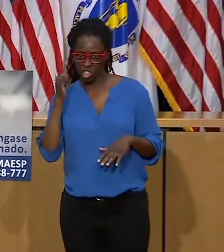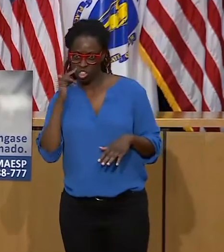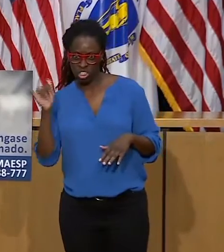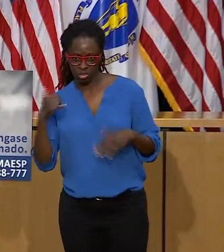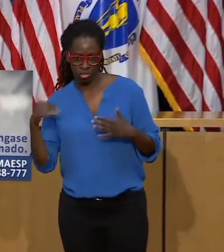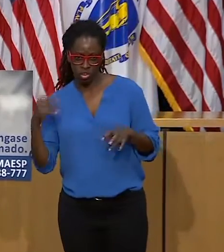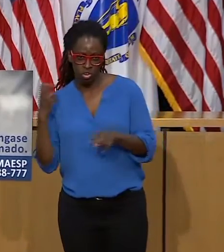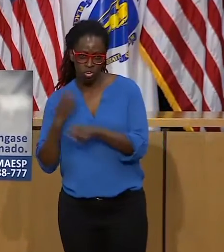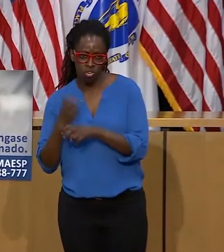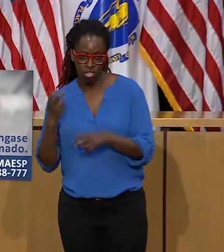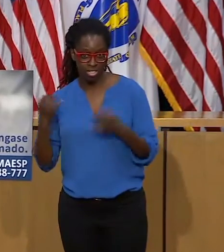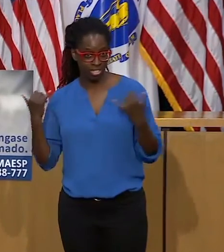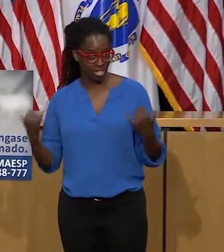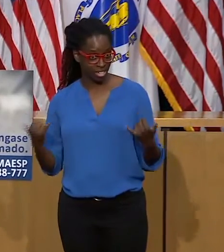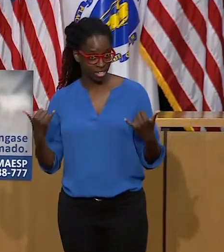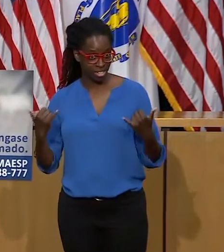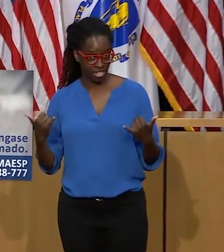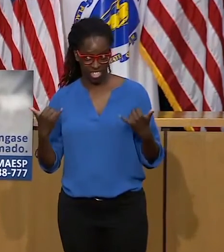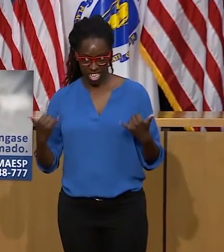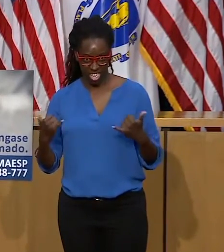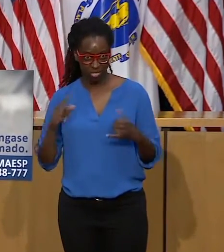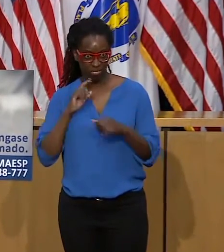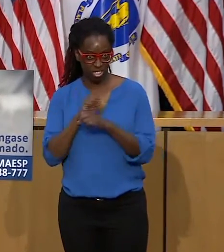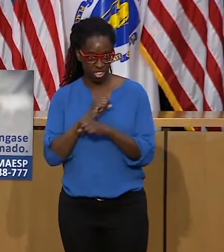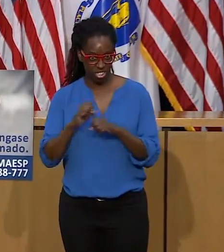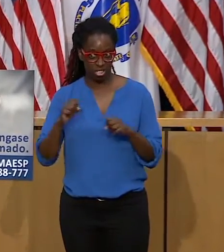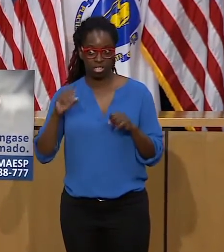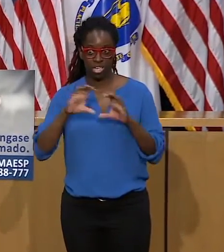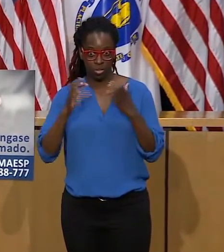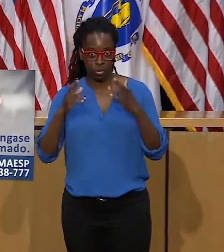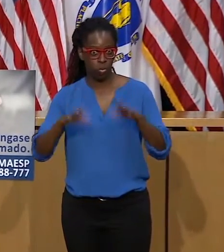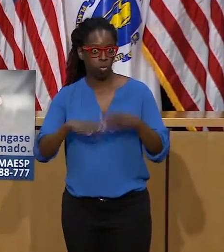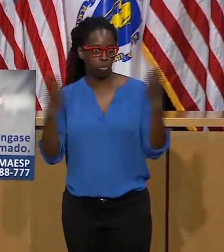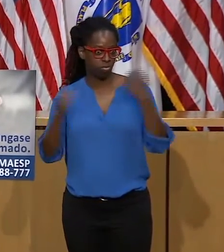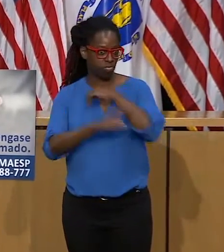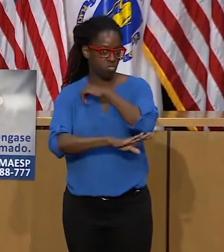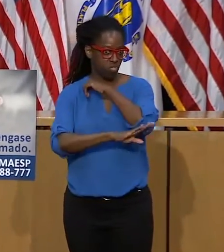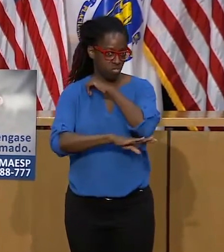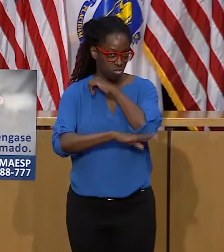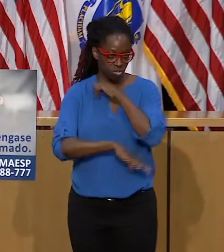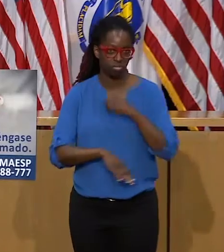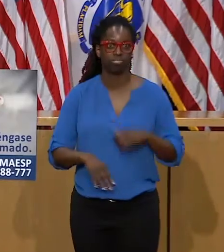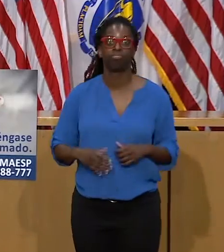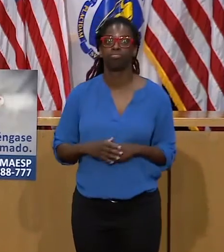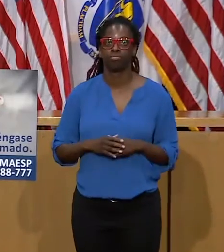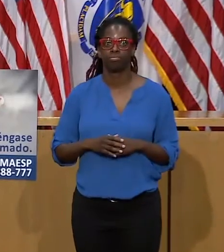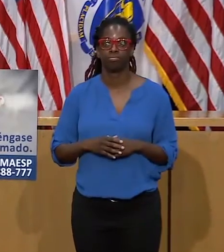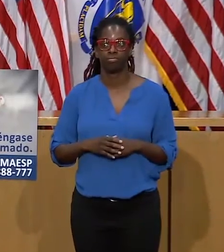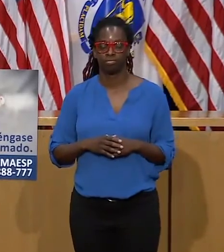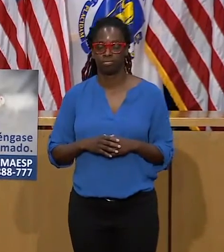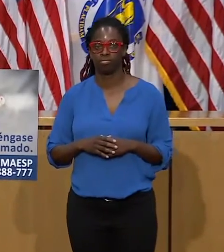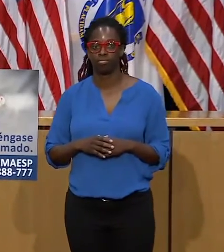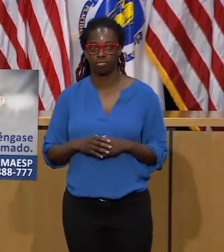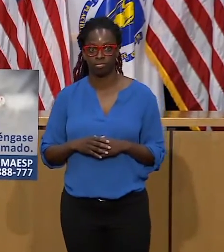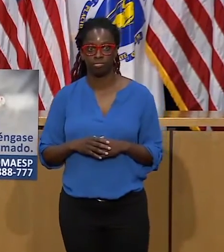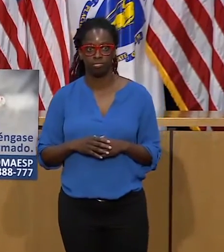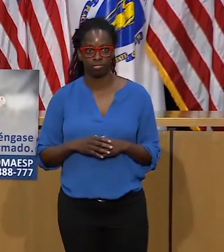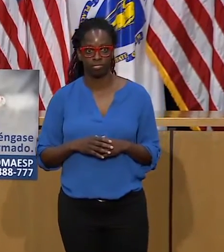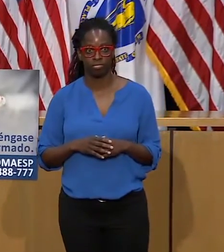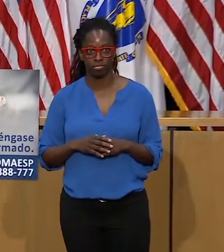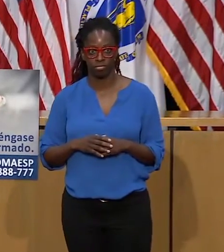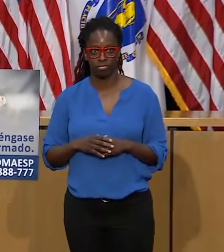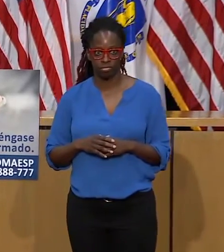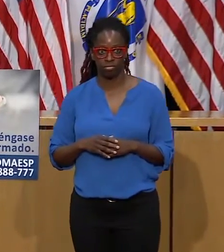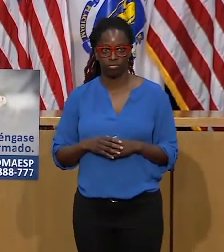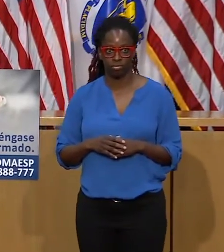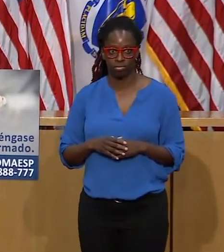all contingencies for reopening this fall, which typically takes place around Labor Day. Additional fall guidance will be